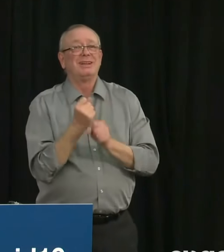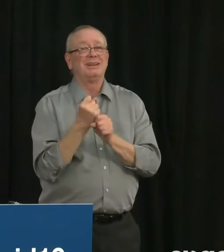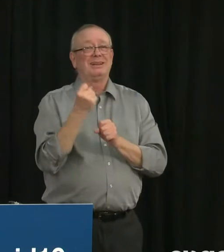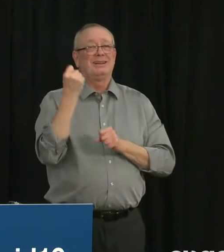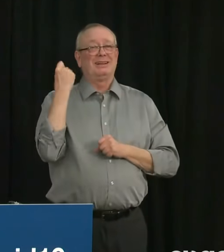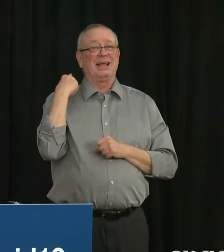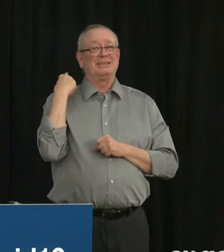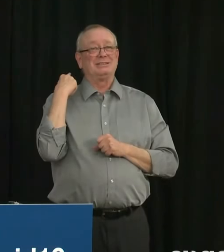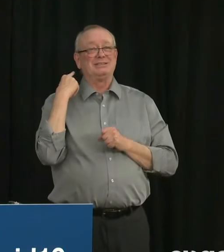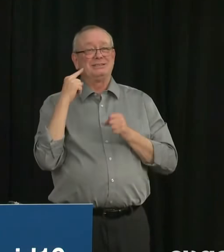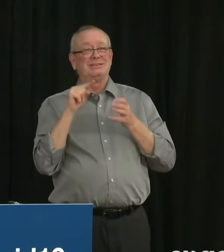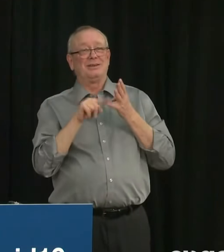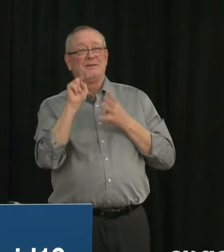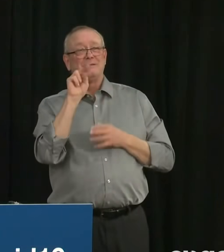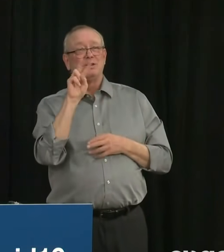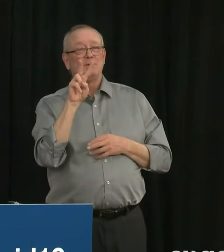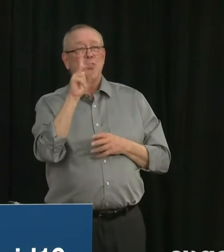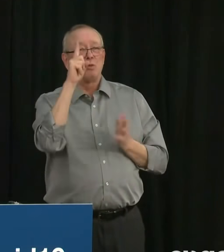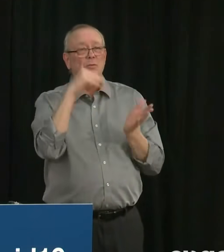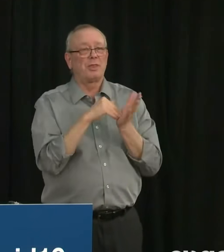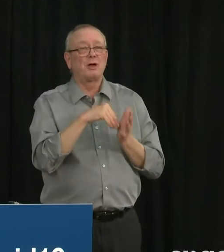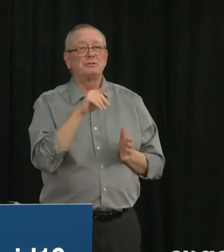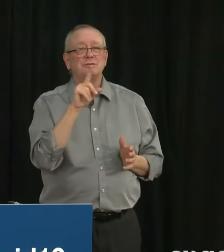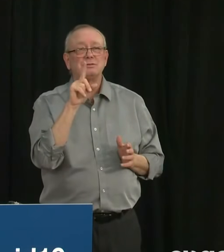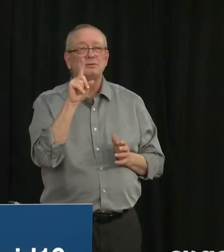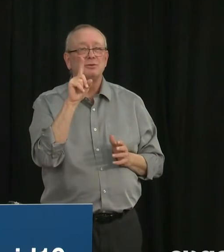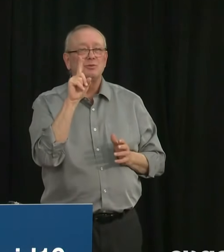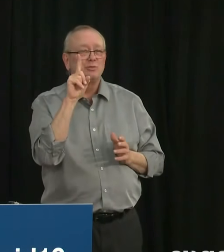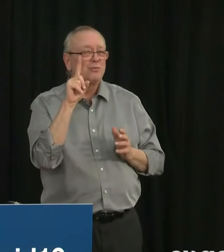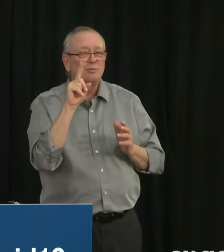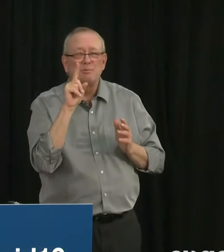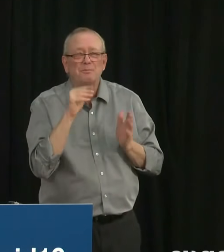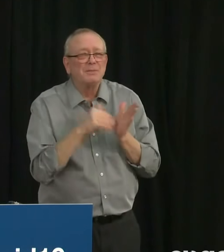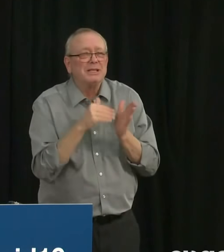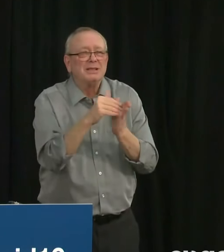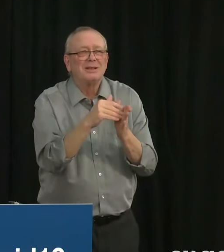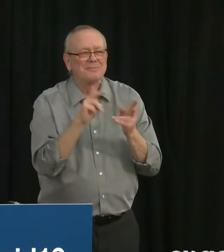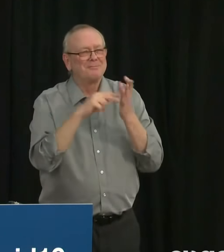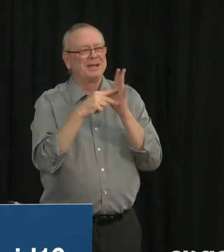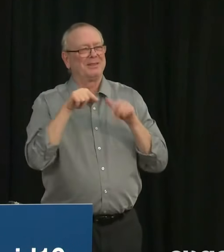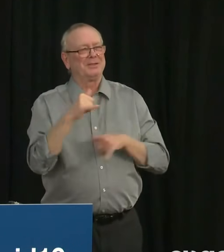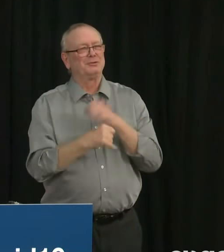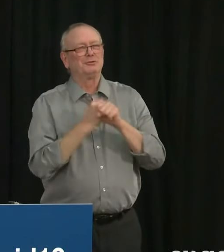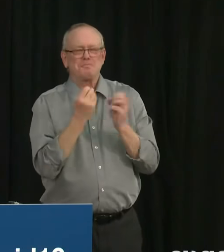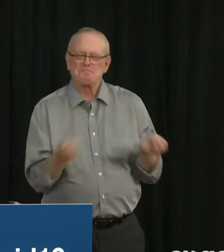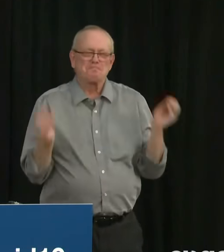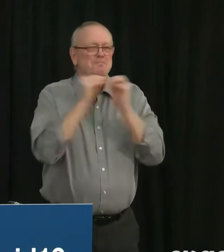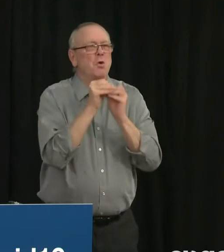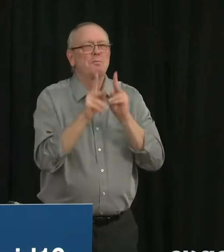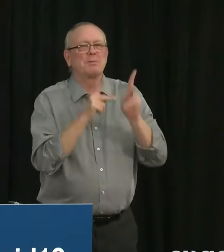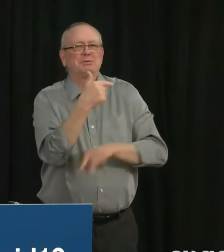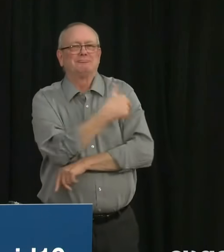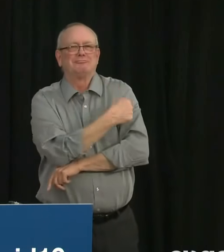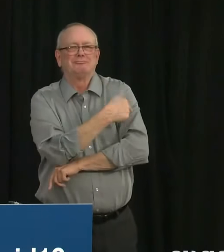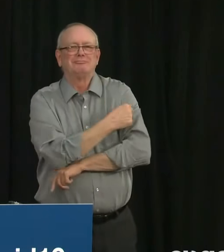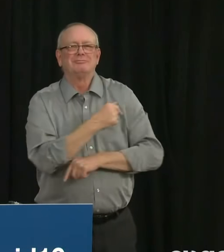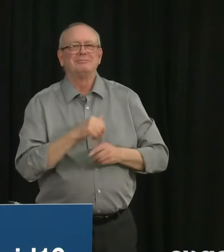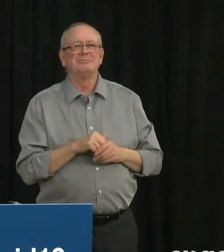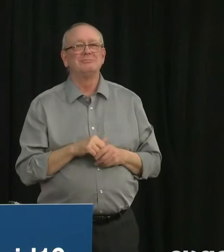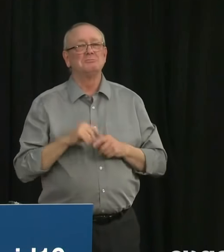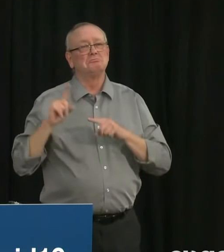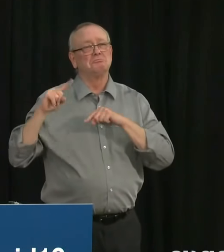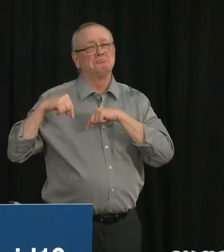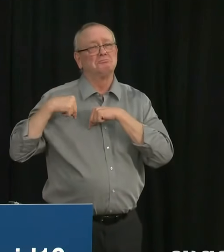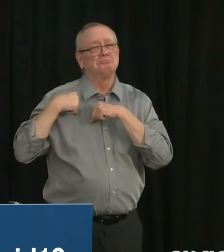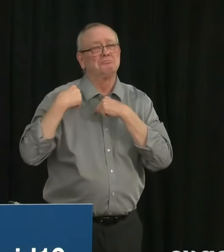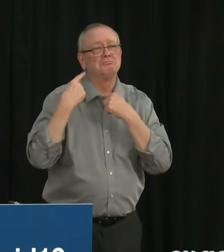the same time last year. What's more, we have still not seen a single lab-confirmed case of seasonal influenza.